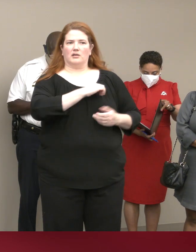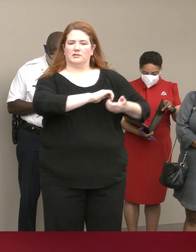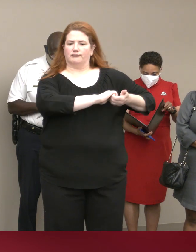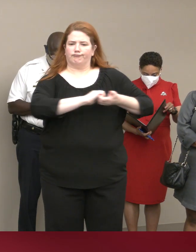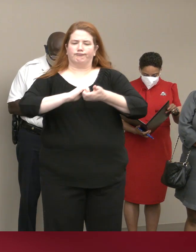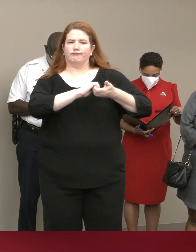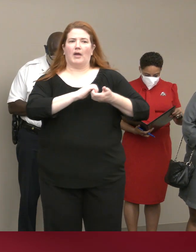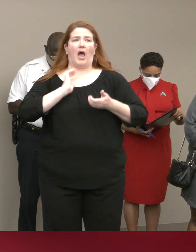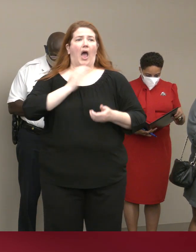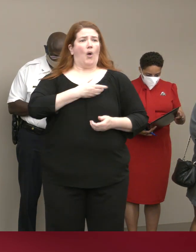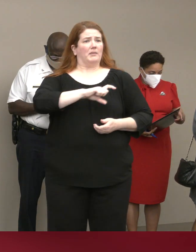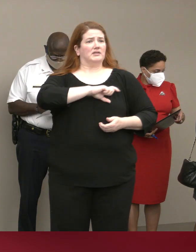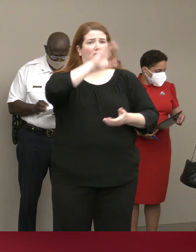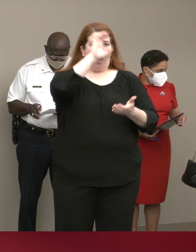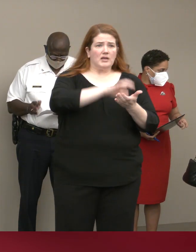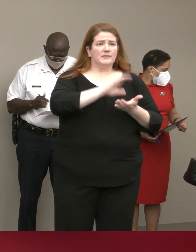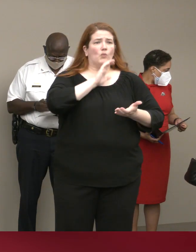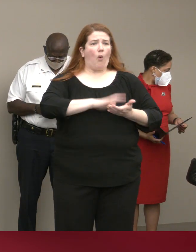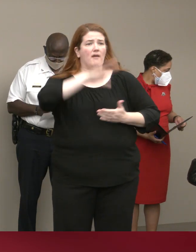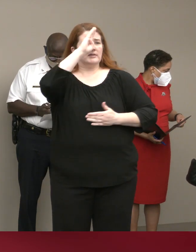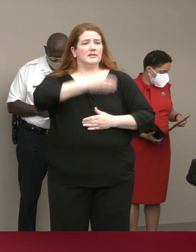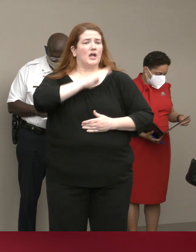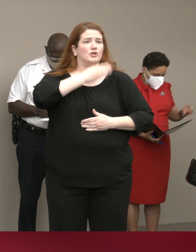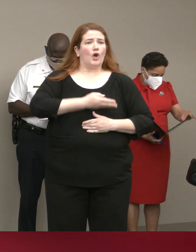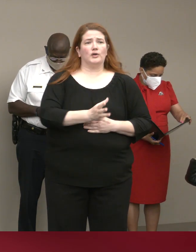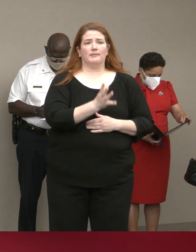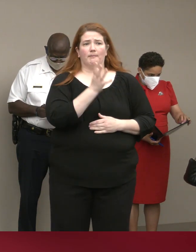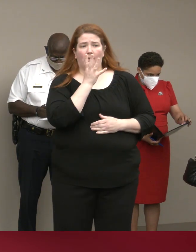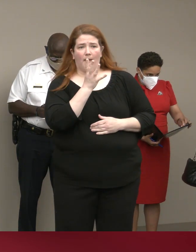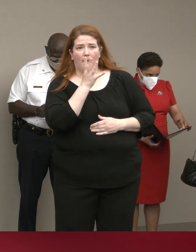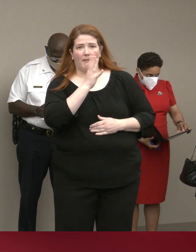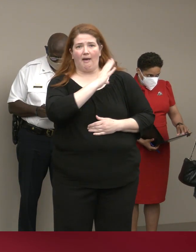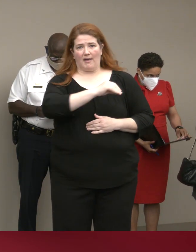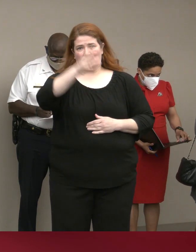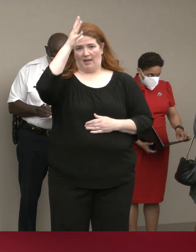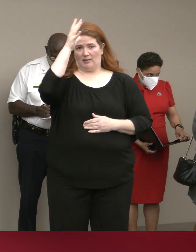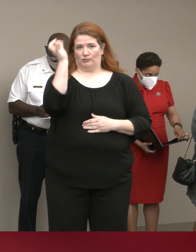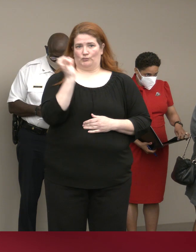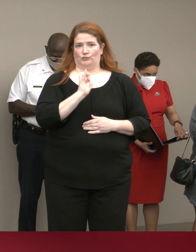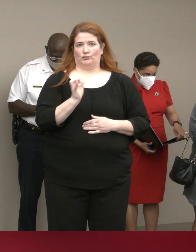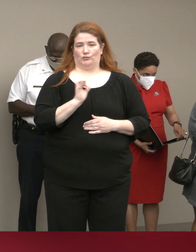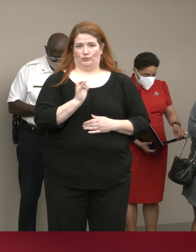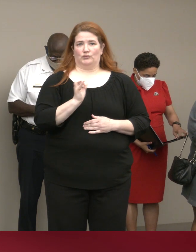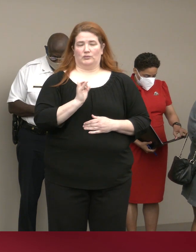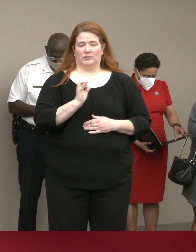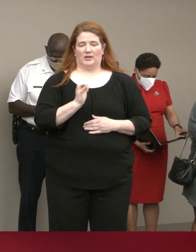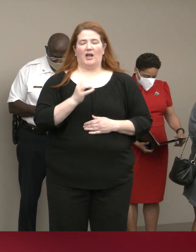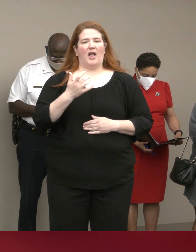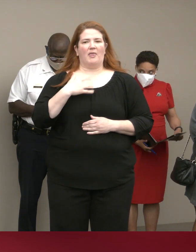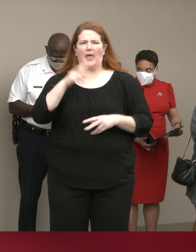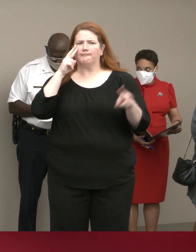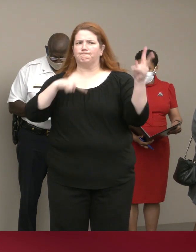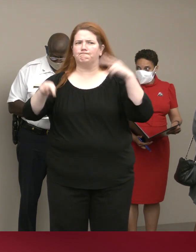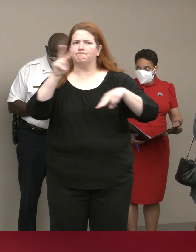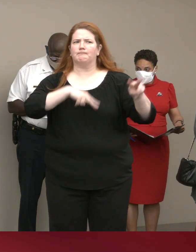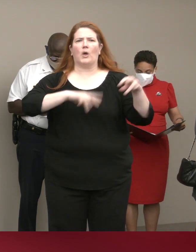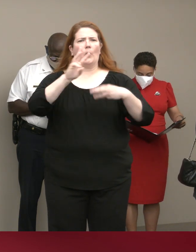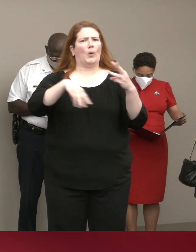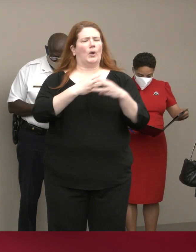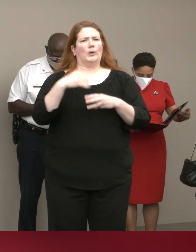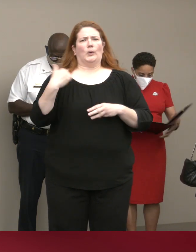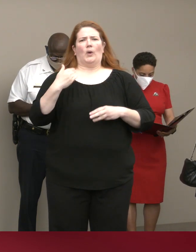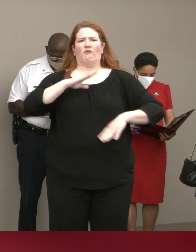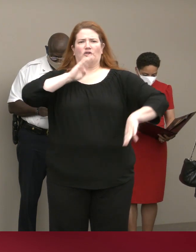husbands, wives, sons, daughters, moms, and dads. They are frustrated when